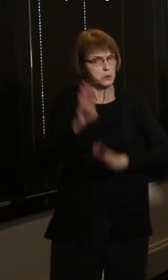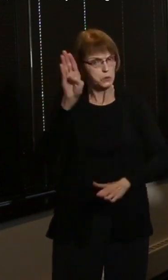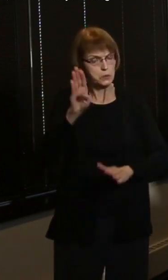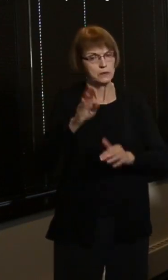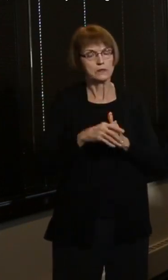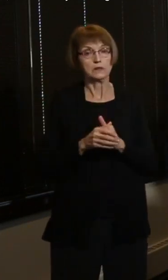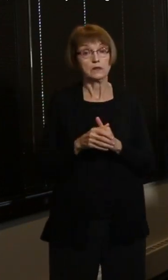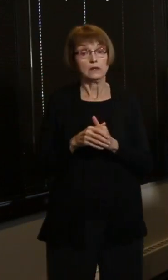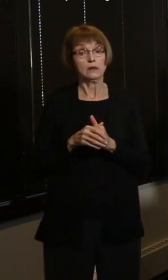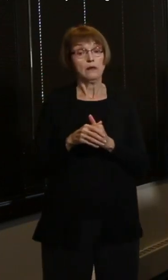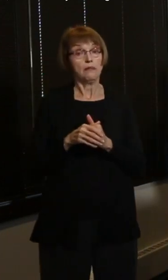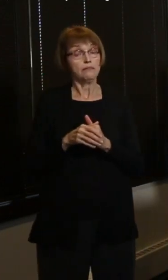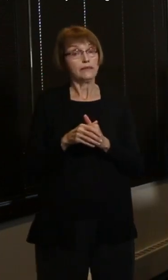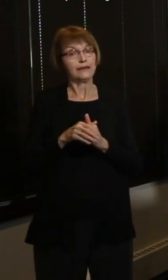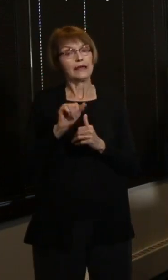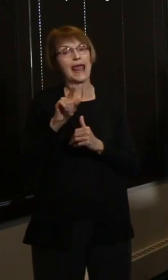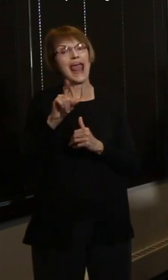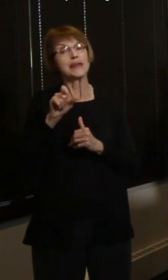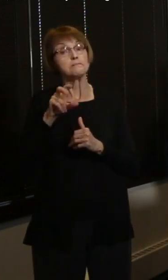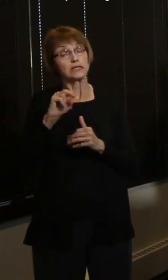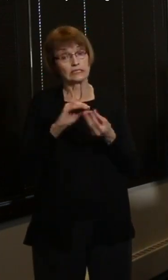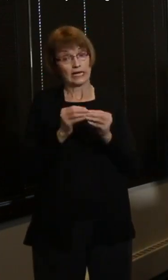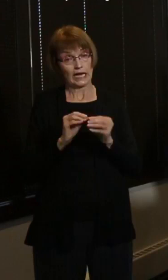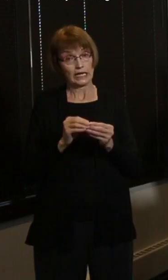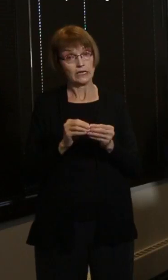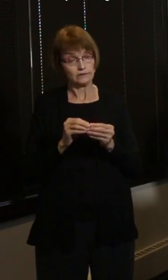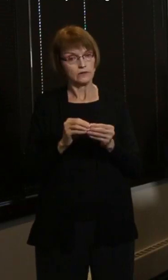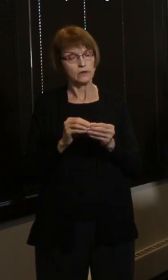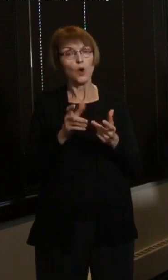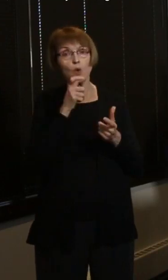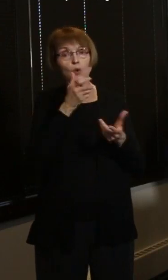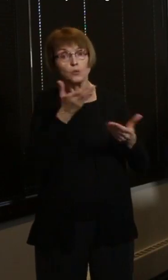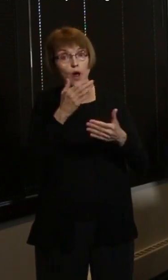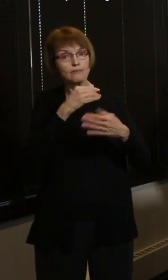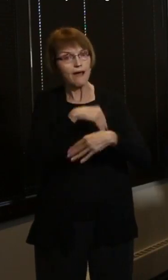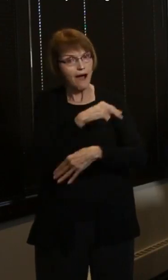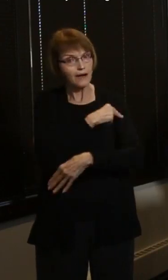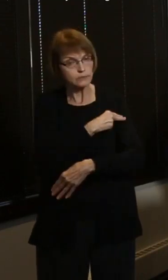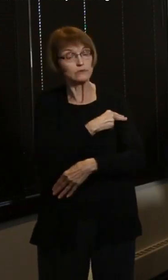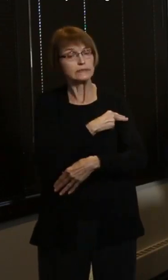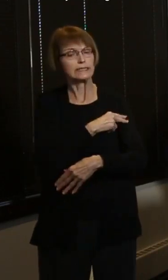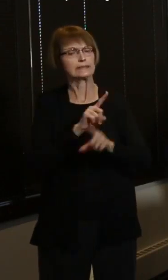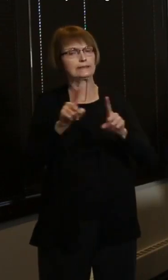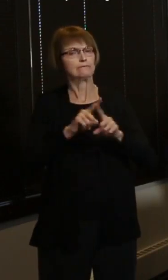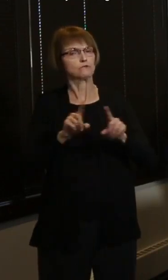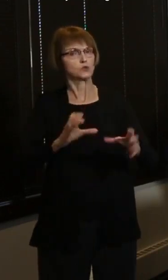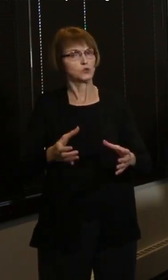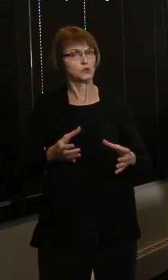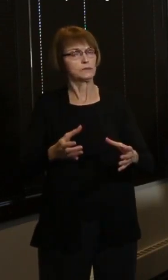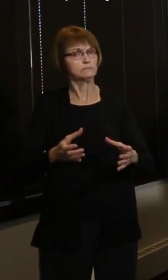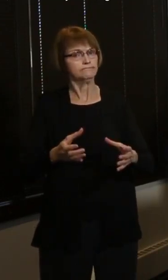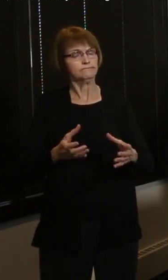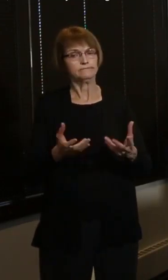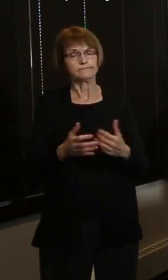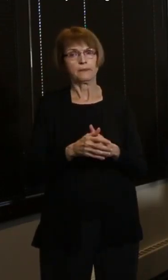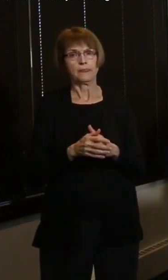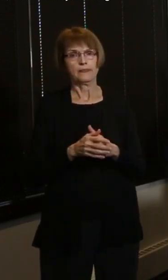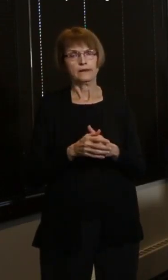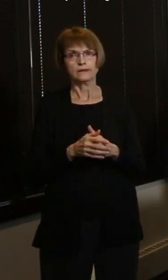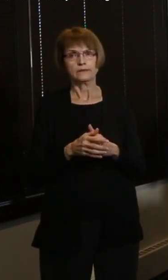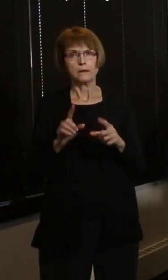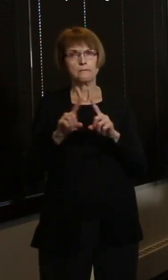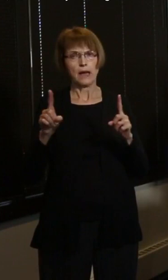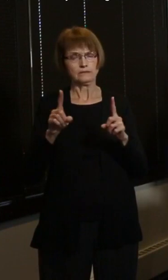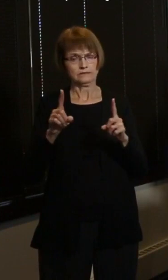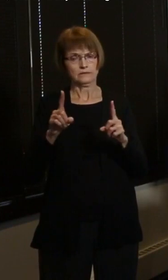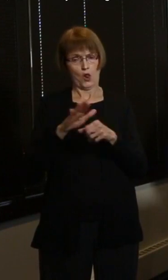admissions data, it's a different group of people that are now getting admitted to the hospital. But we haven't seen, it's been more of a